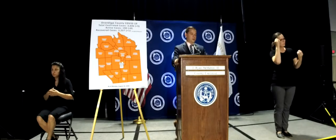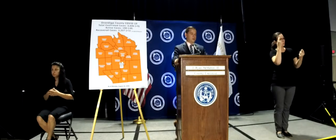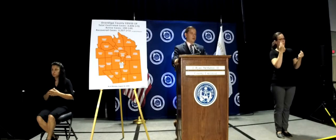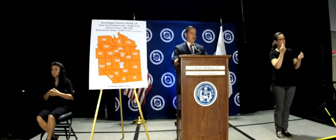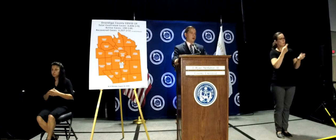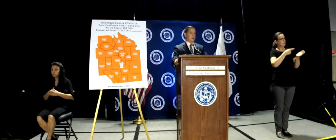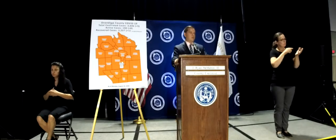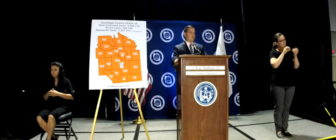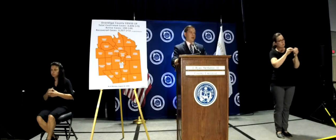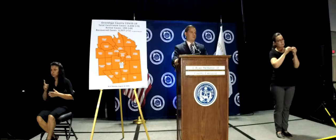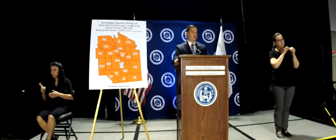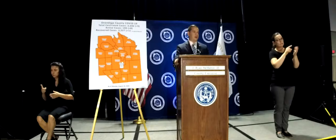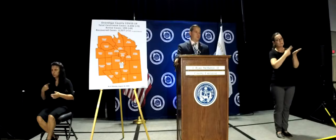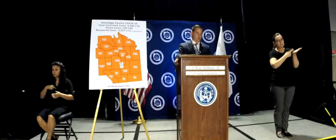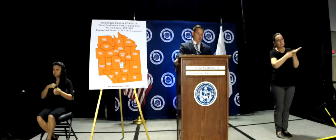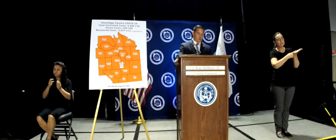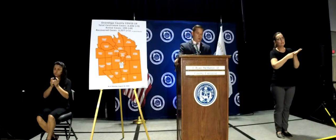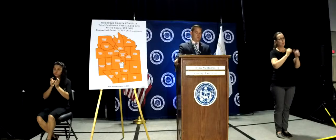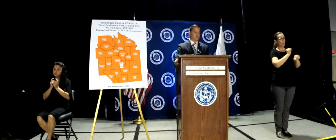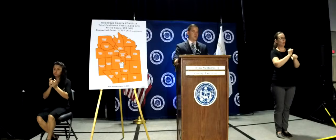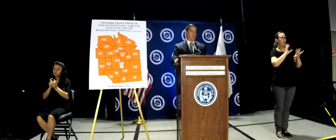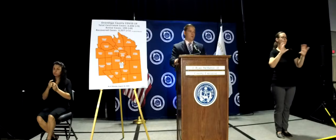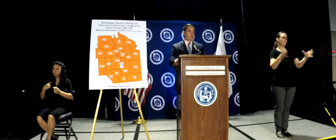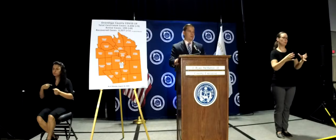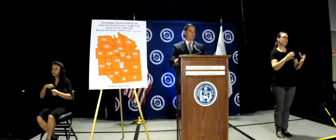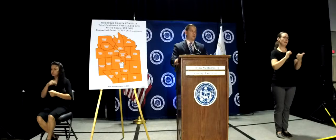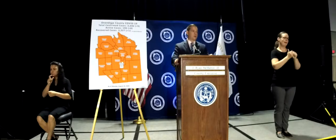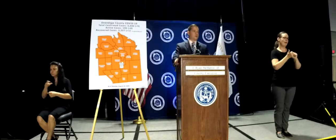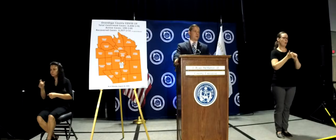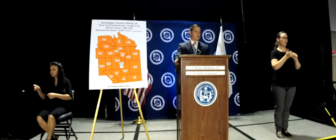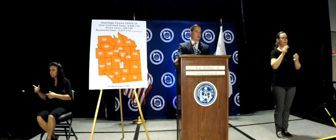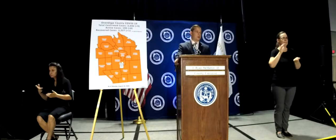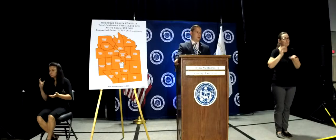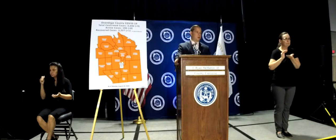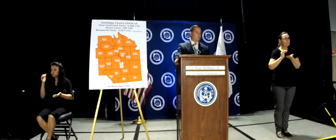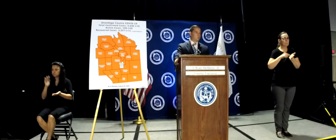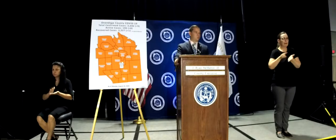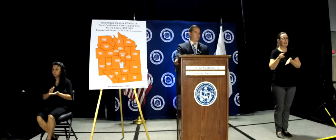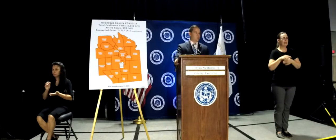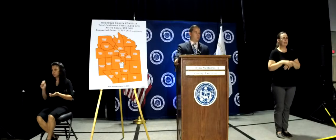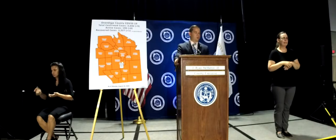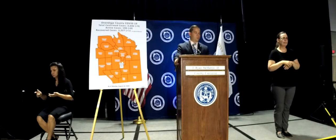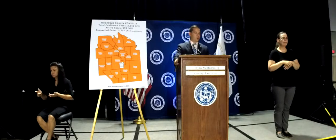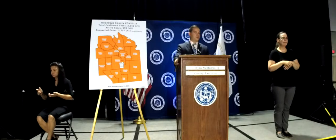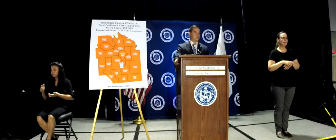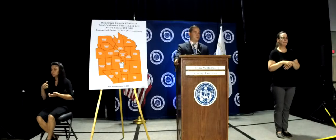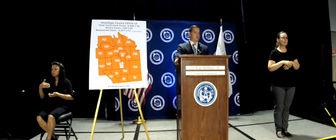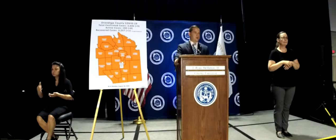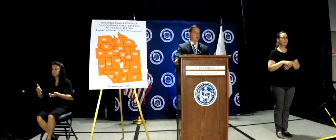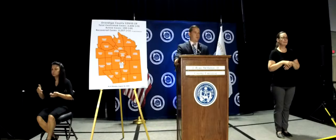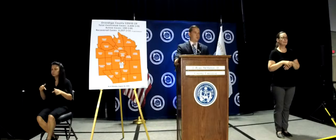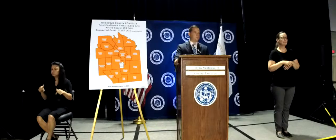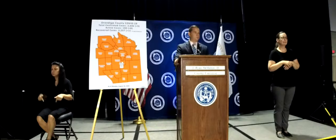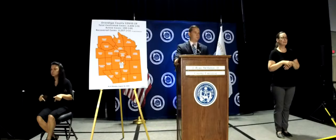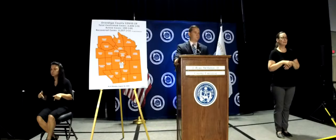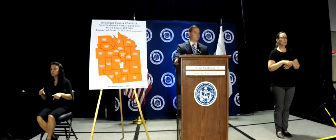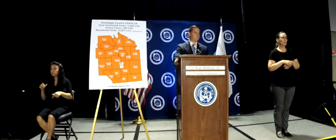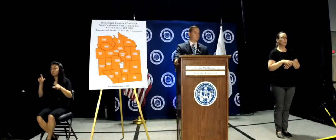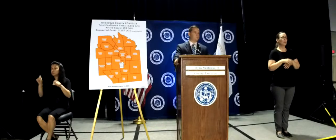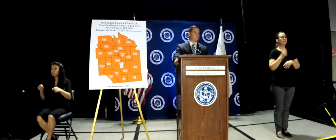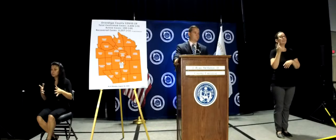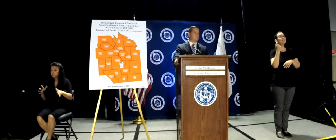point. If we have to have true disruptions in the workforce, certainly there will be participation at all levels.